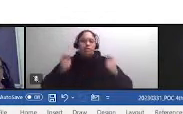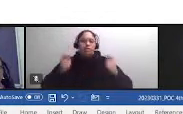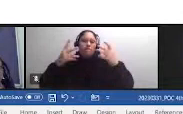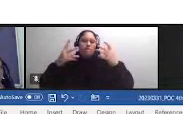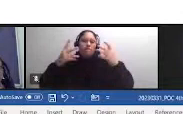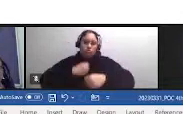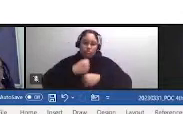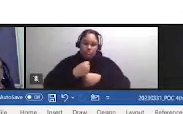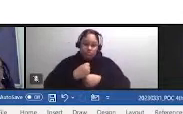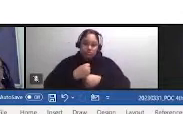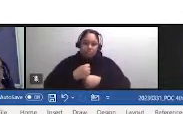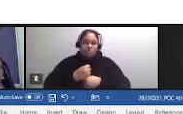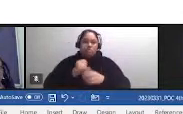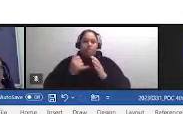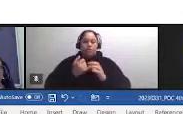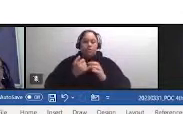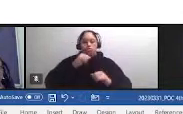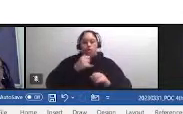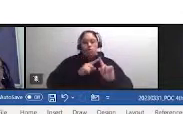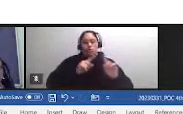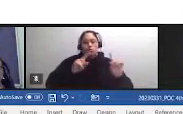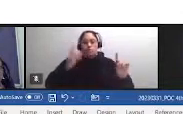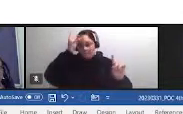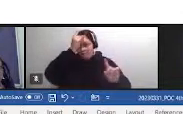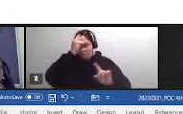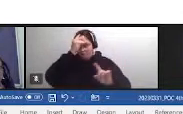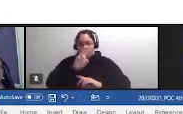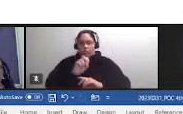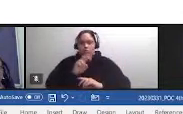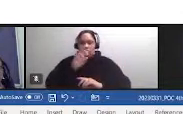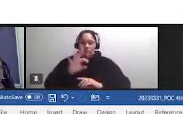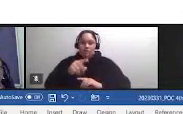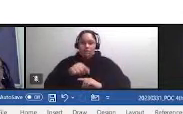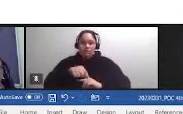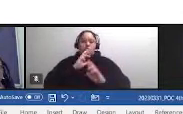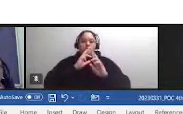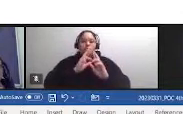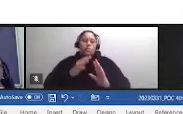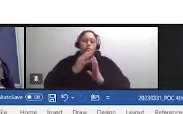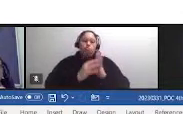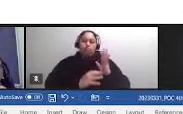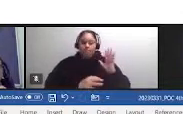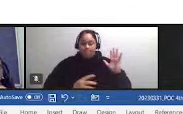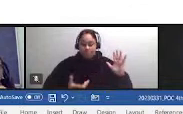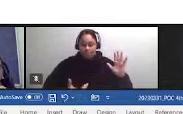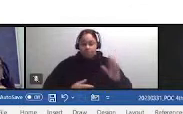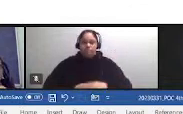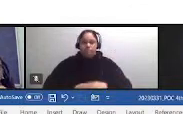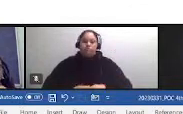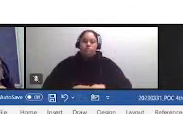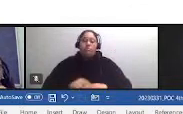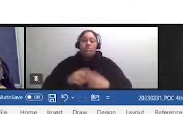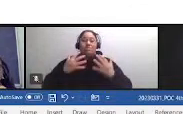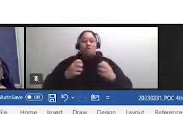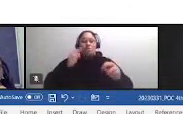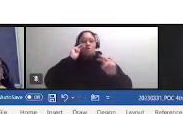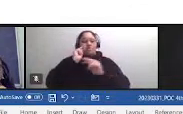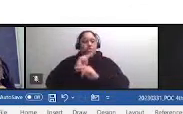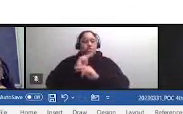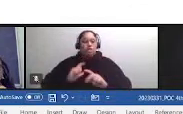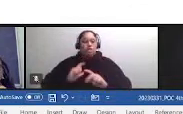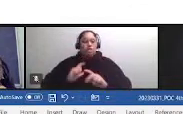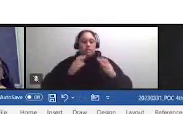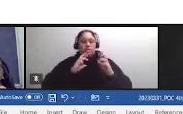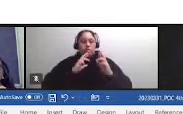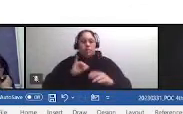2022-2023 financial year from January until March this year, reports as follows. The Parliamentary Oversight